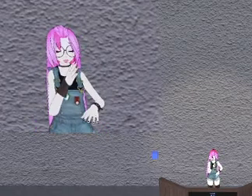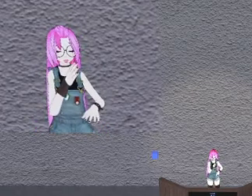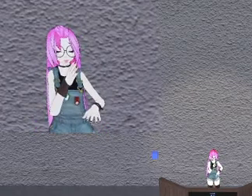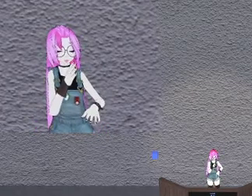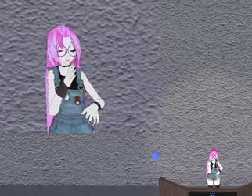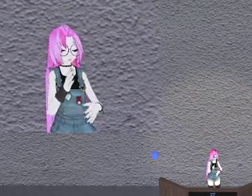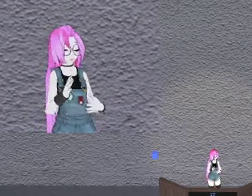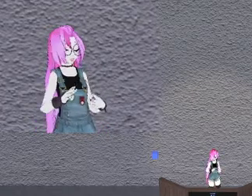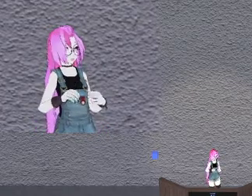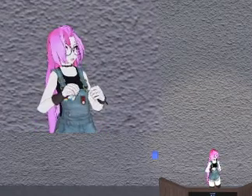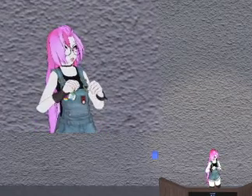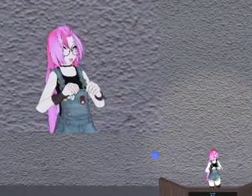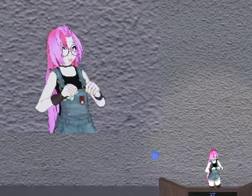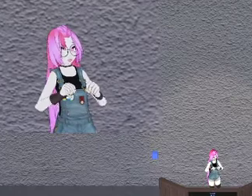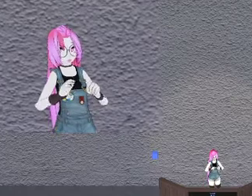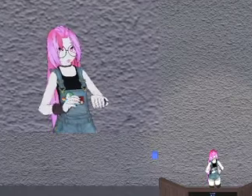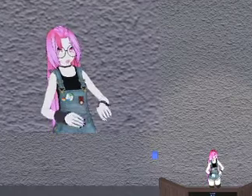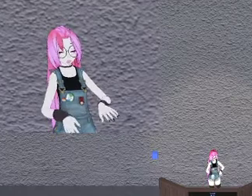my mom,